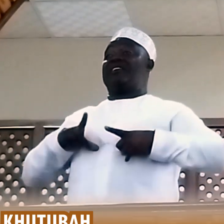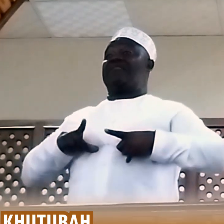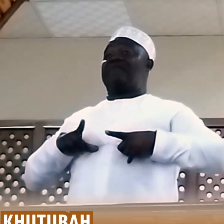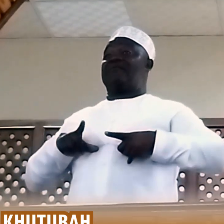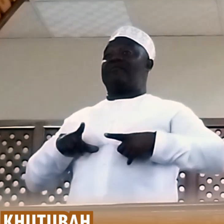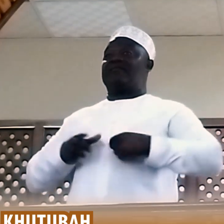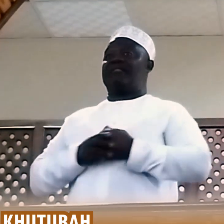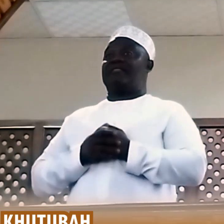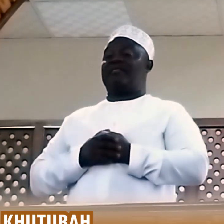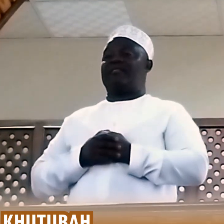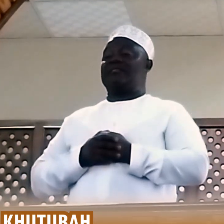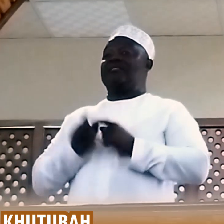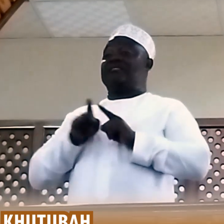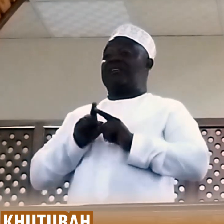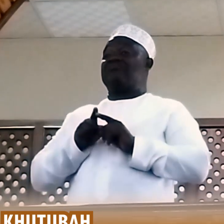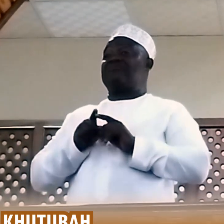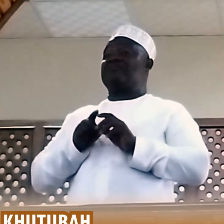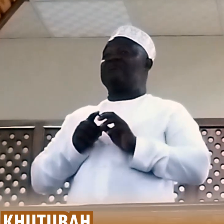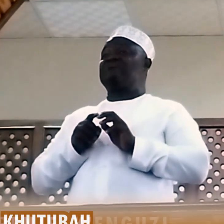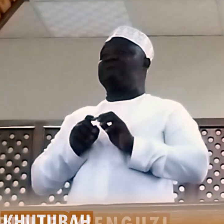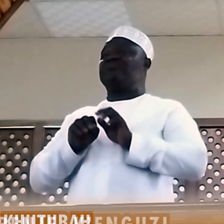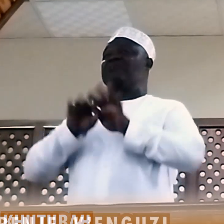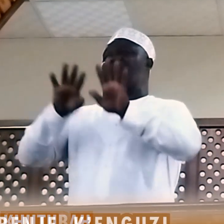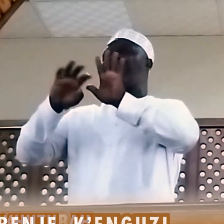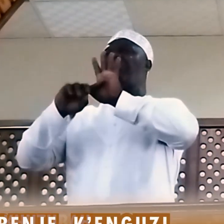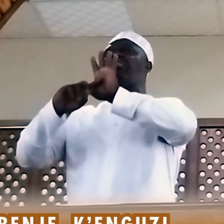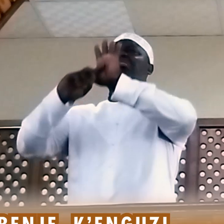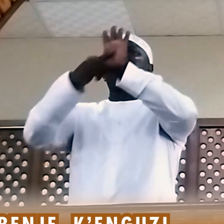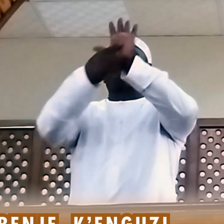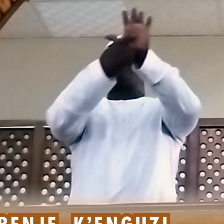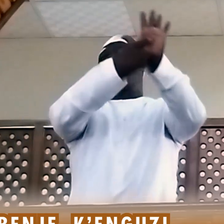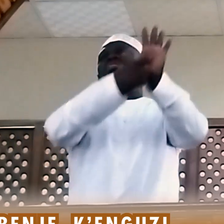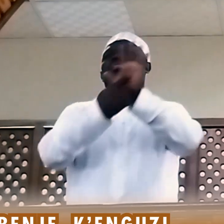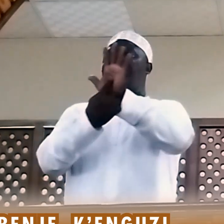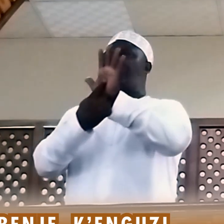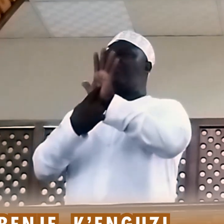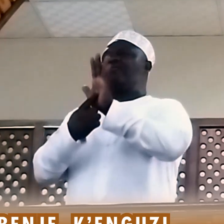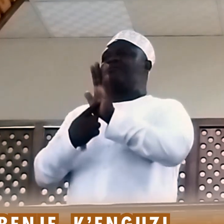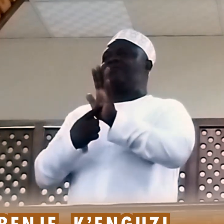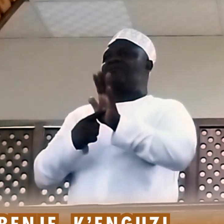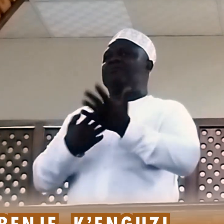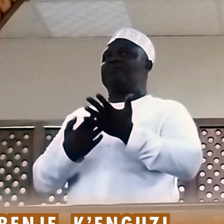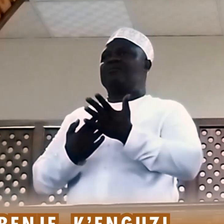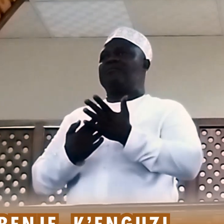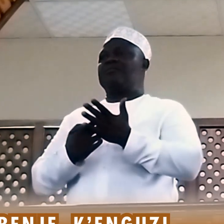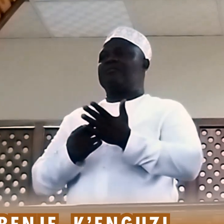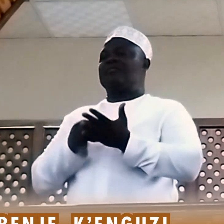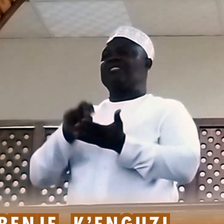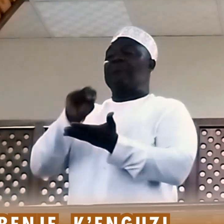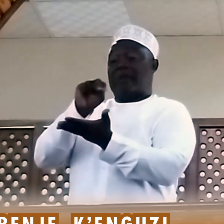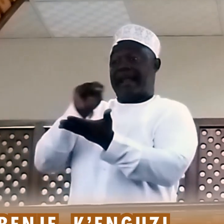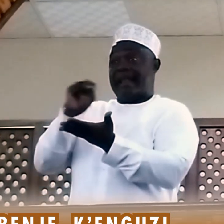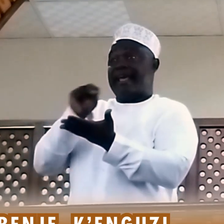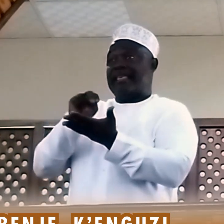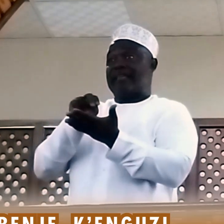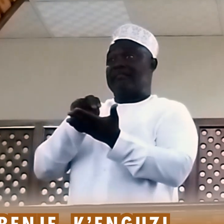is exposed and his nature is